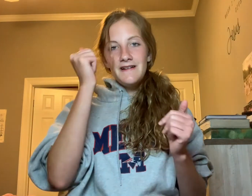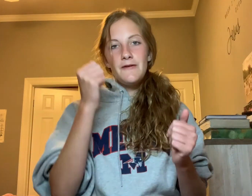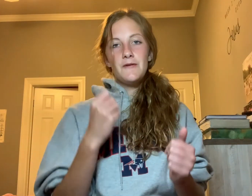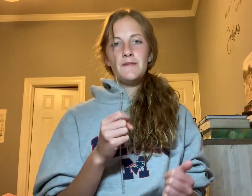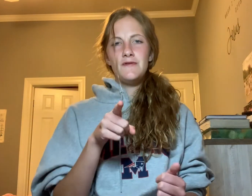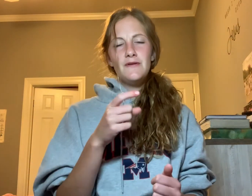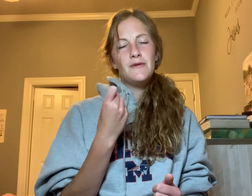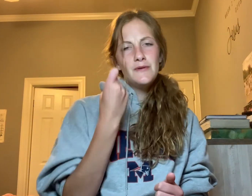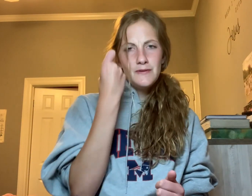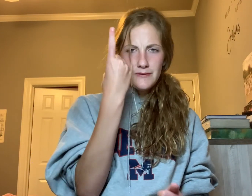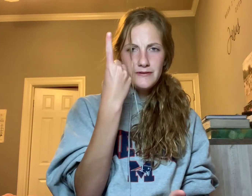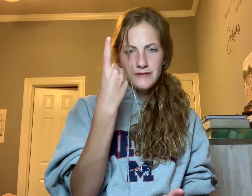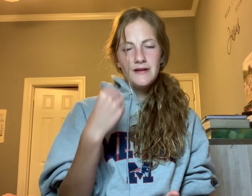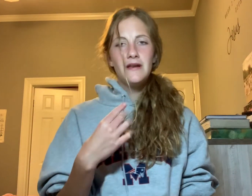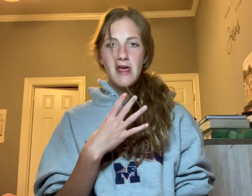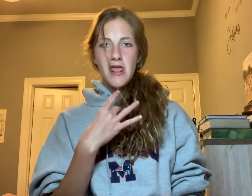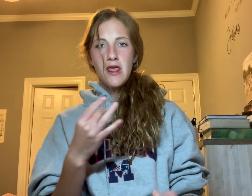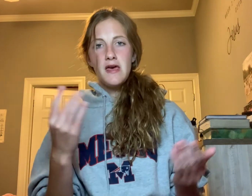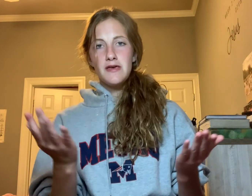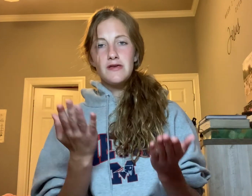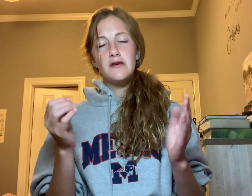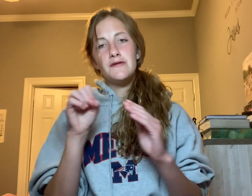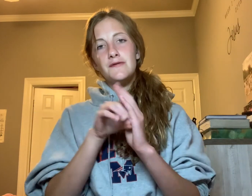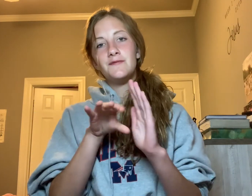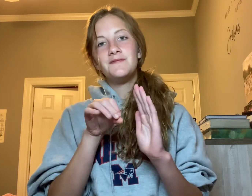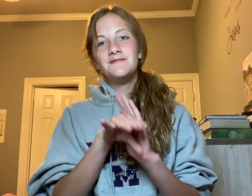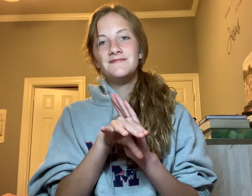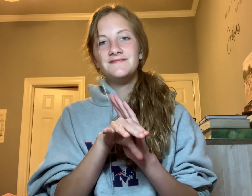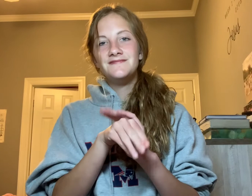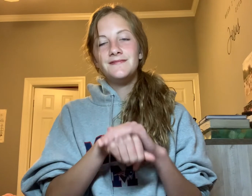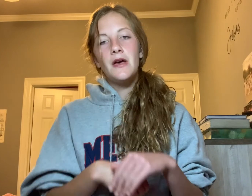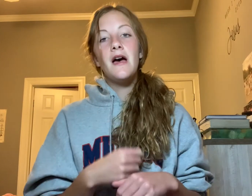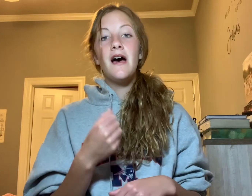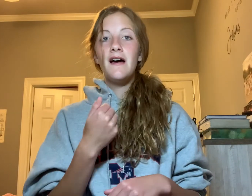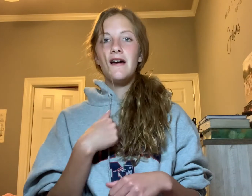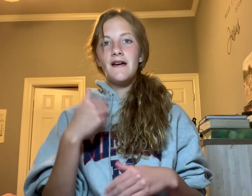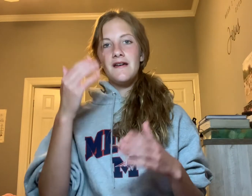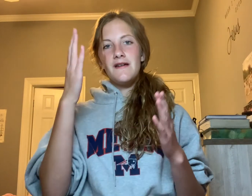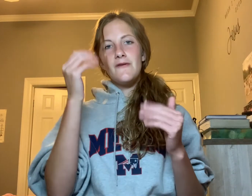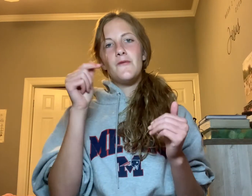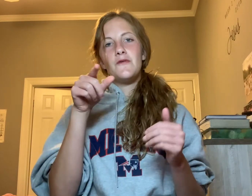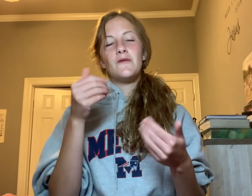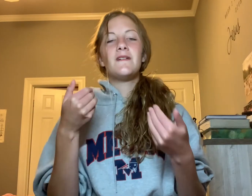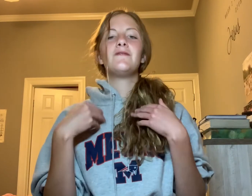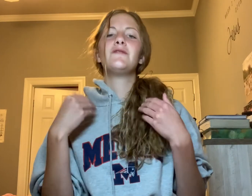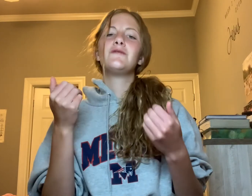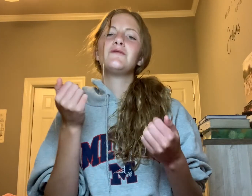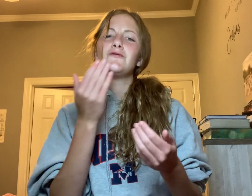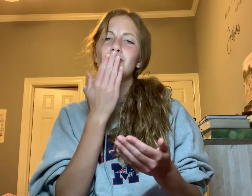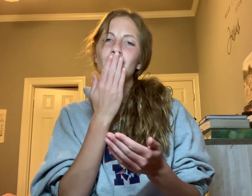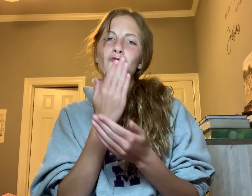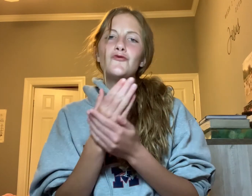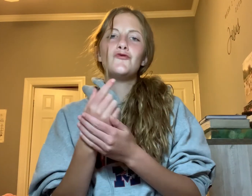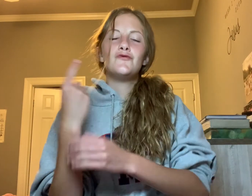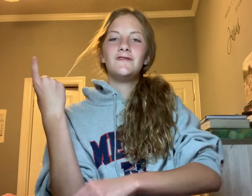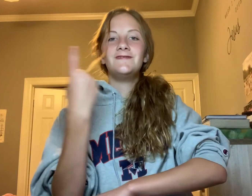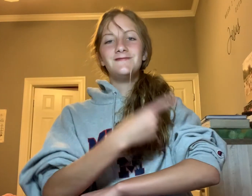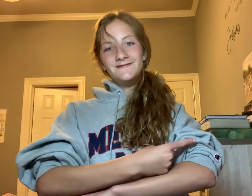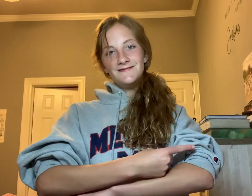I hope you understand and that you like this video. And I hope you have an amazing day. Okay.